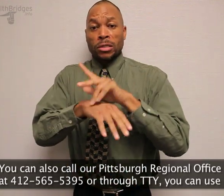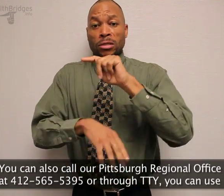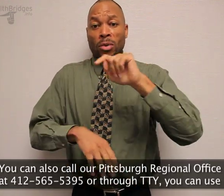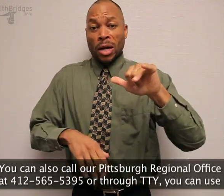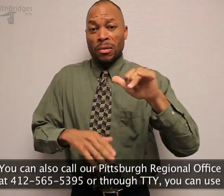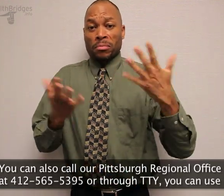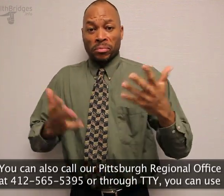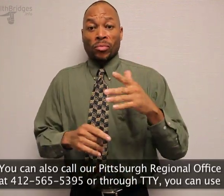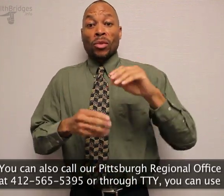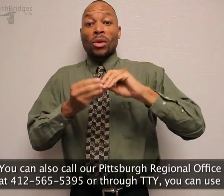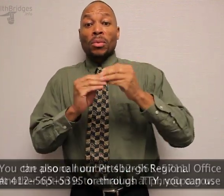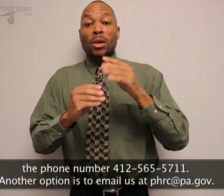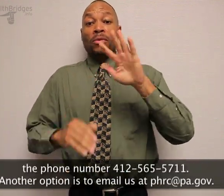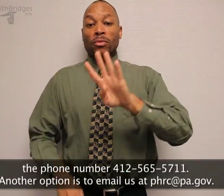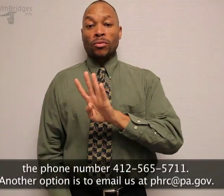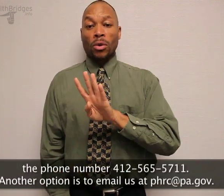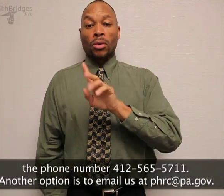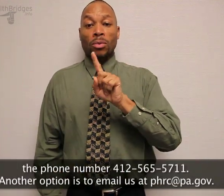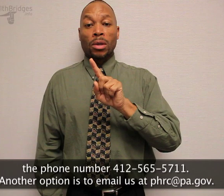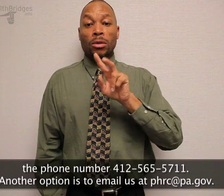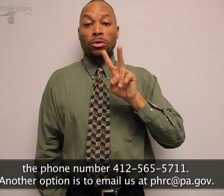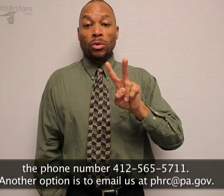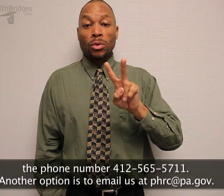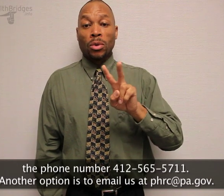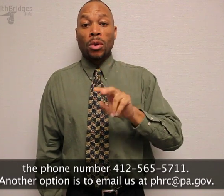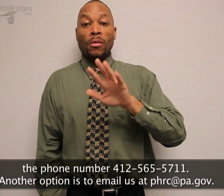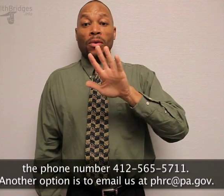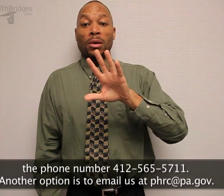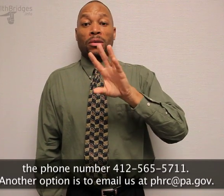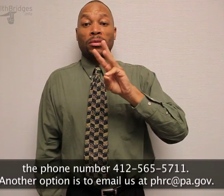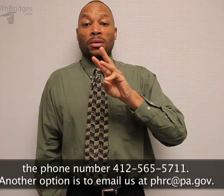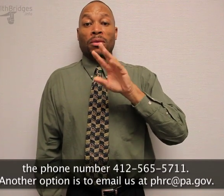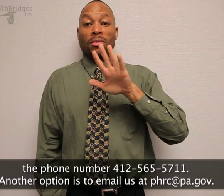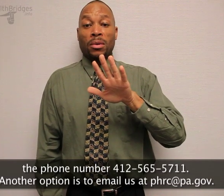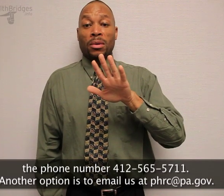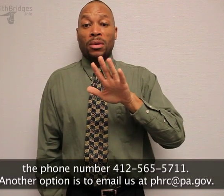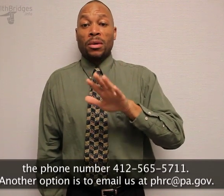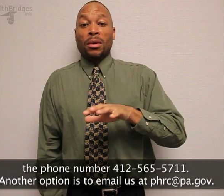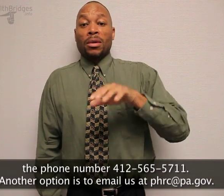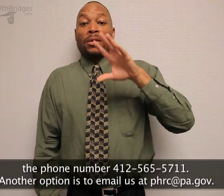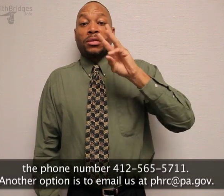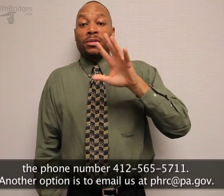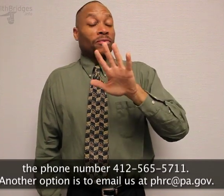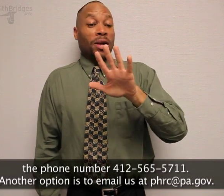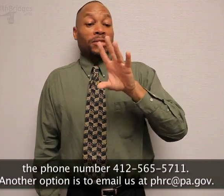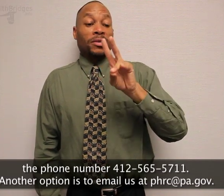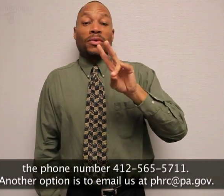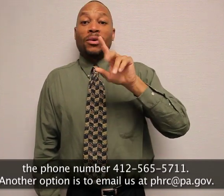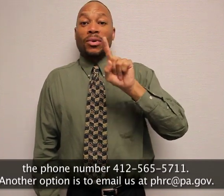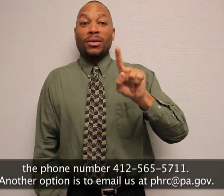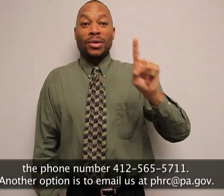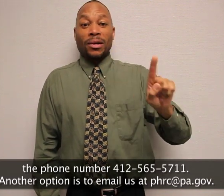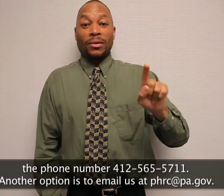You can use the phone number 412-565-5711.